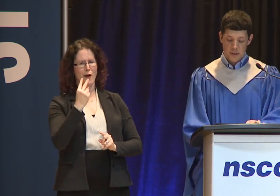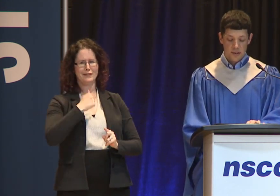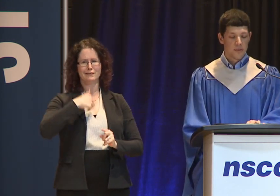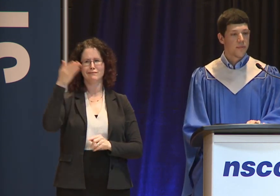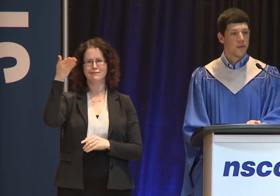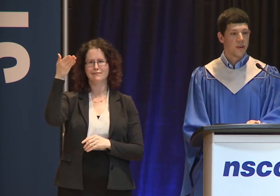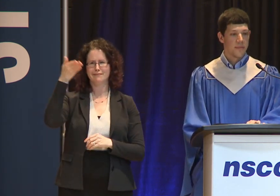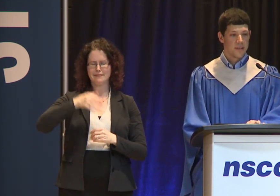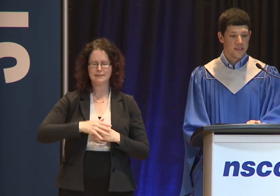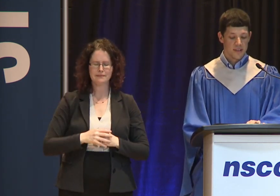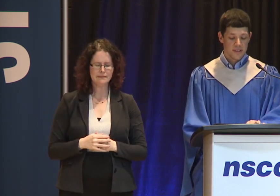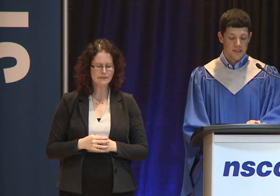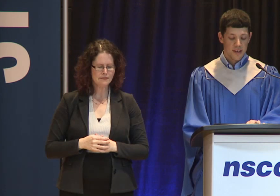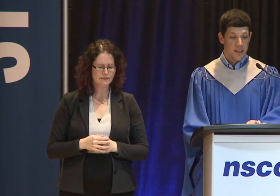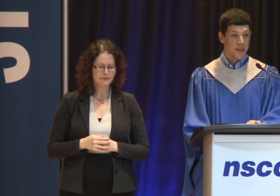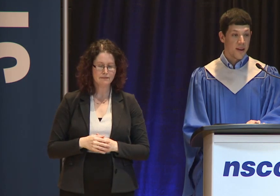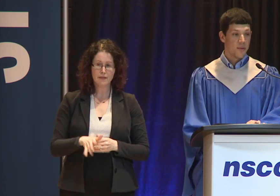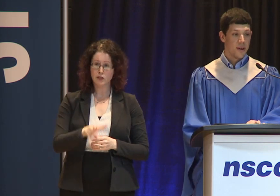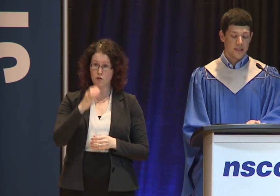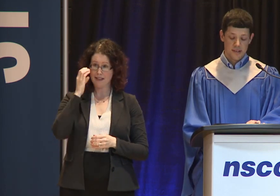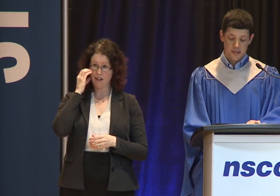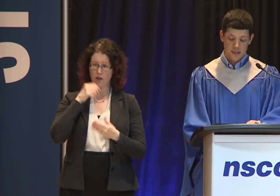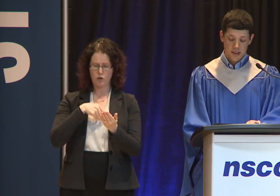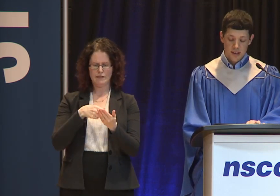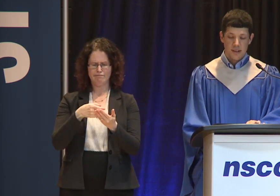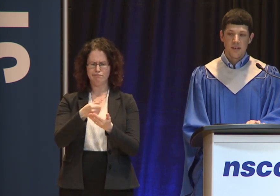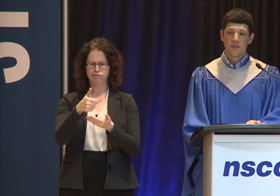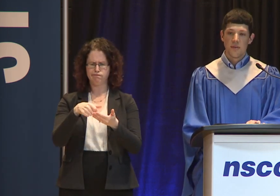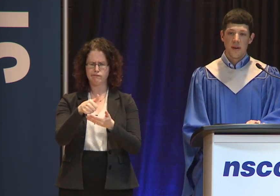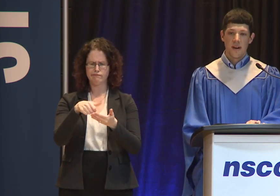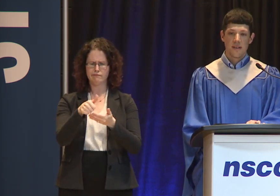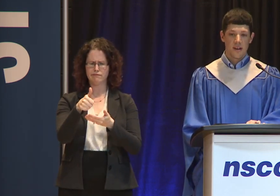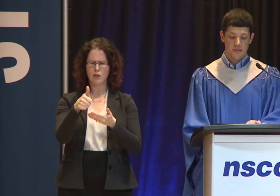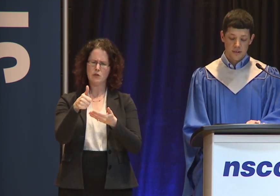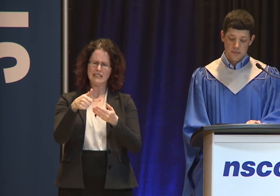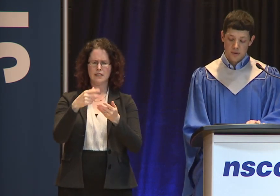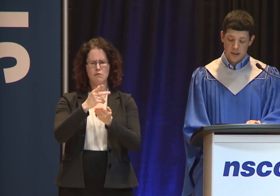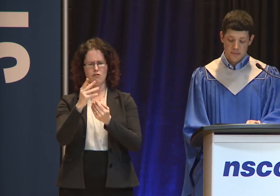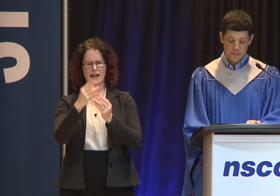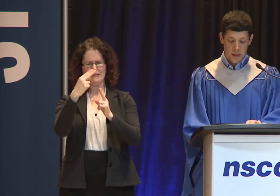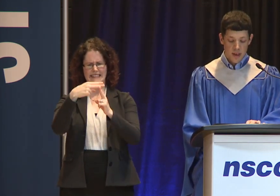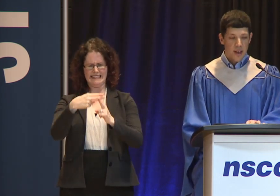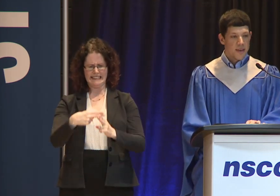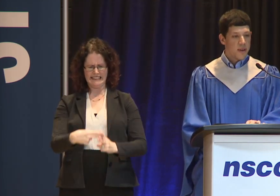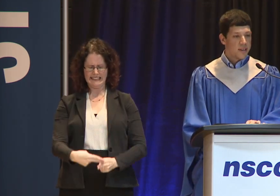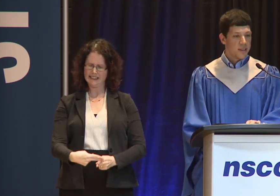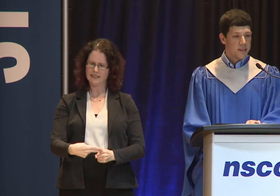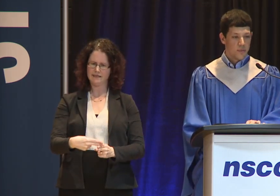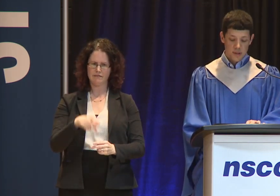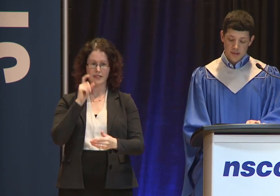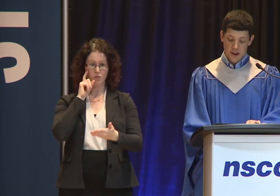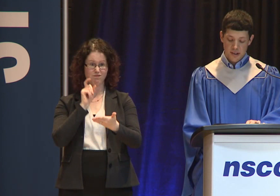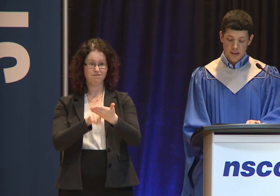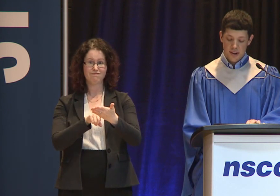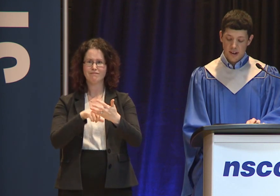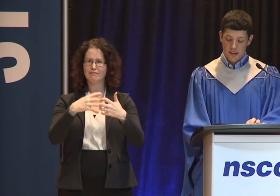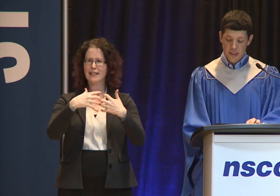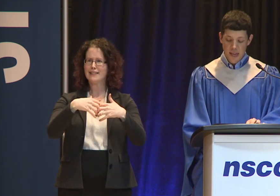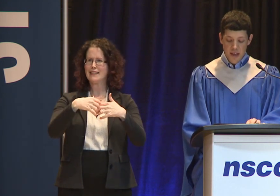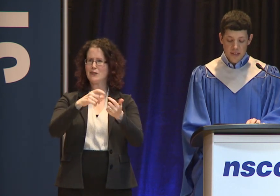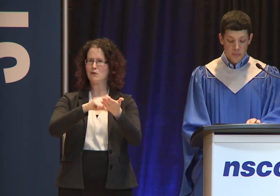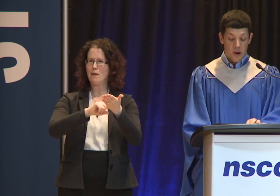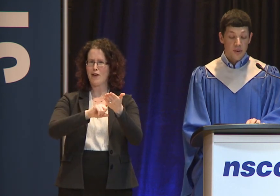began scrolling through the program listings, and there it was. Diesel repair, industrial, and marine. Immediately, wheels started